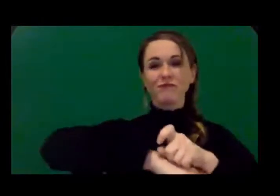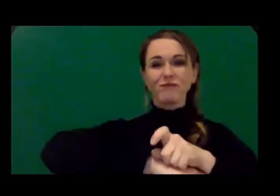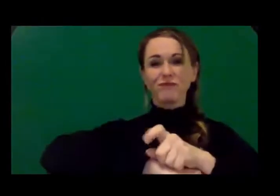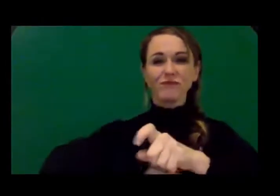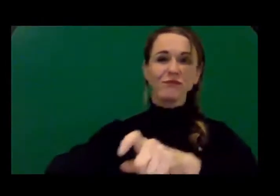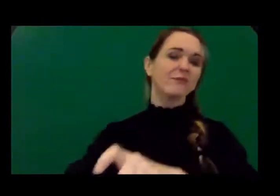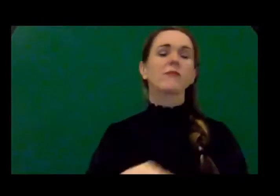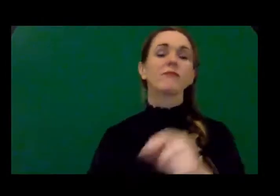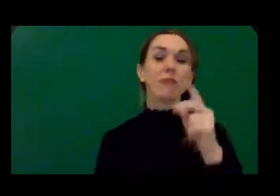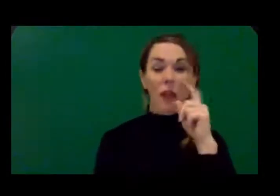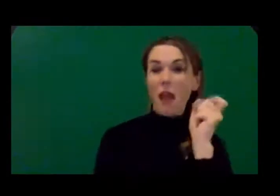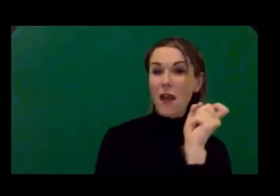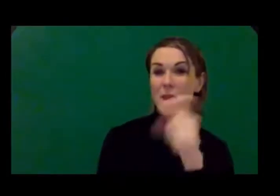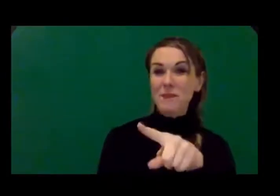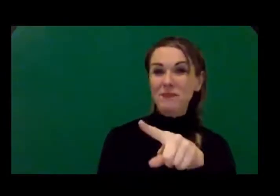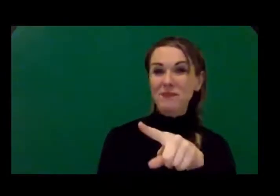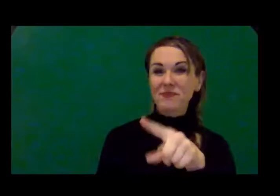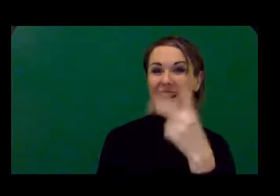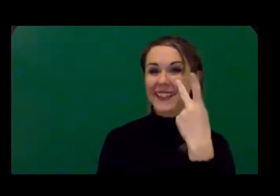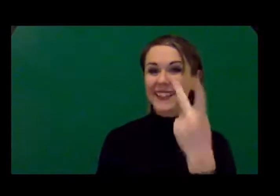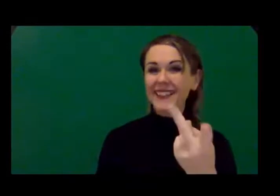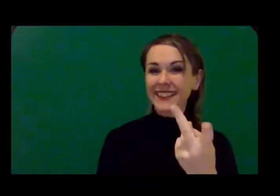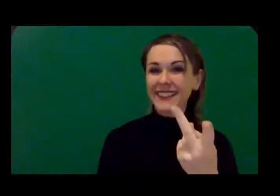spots and sees